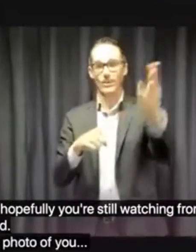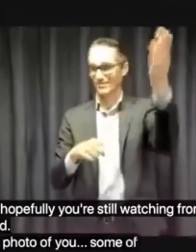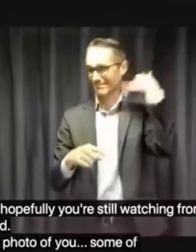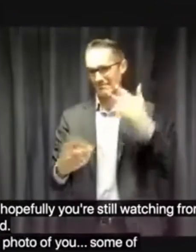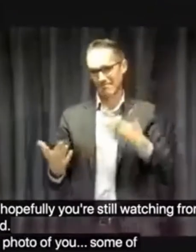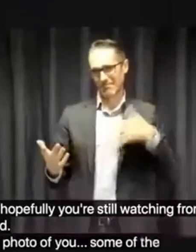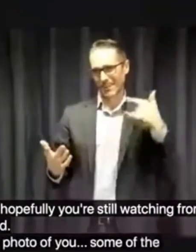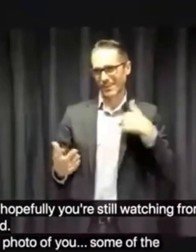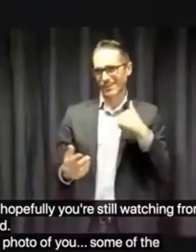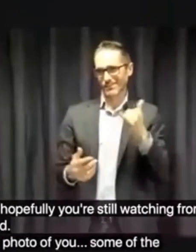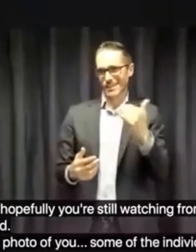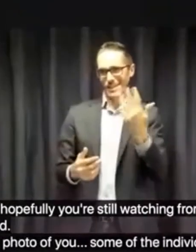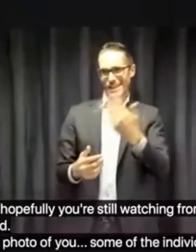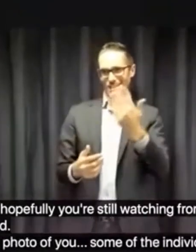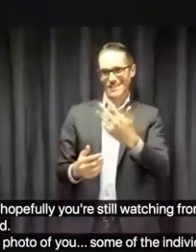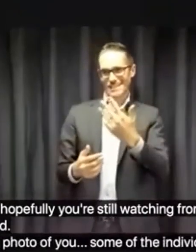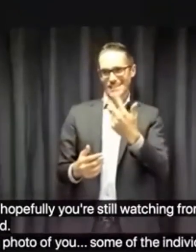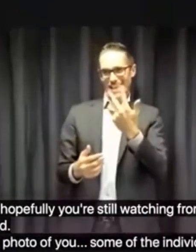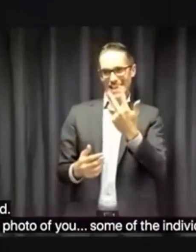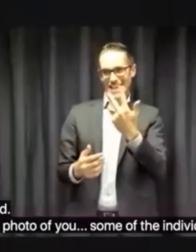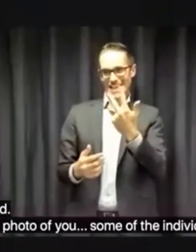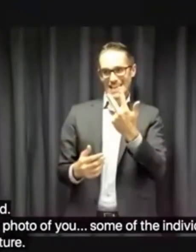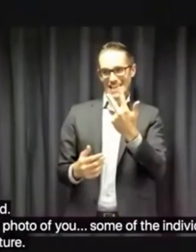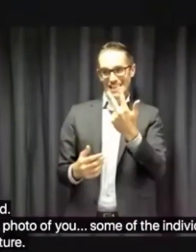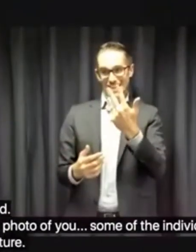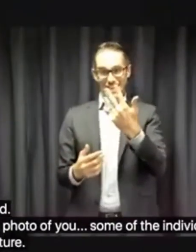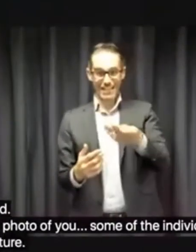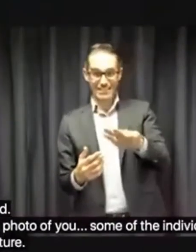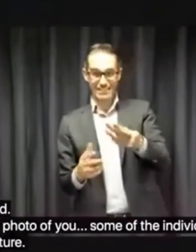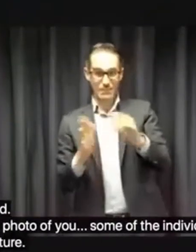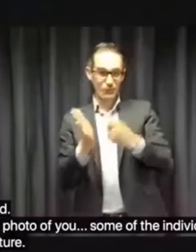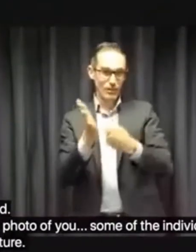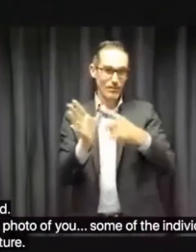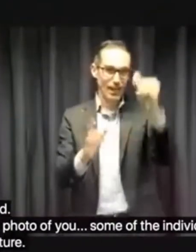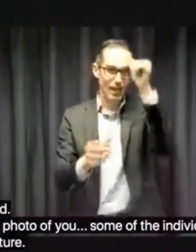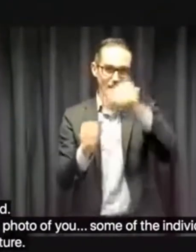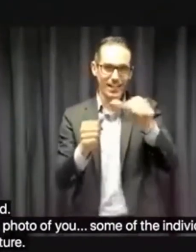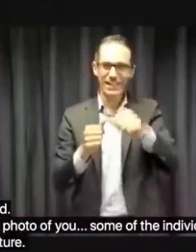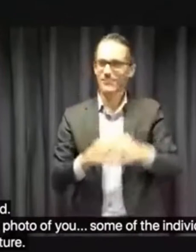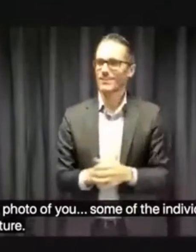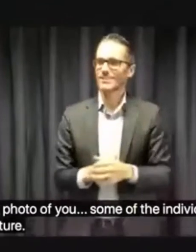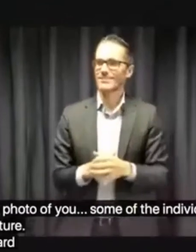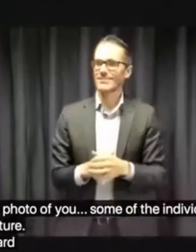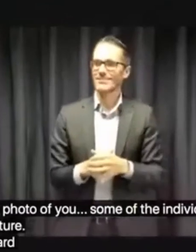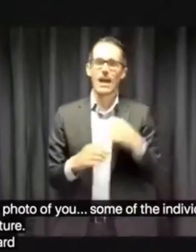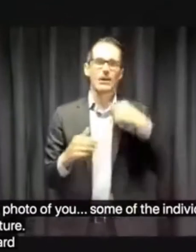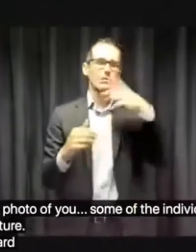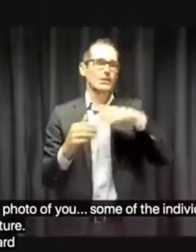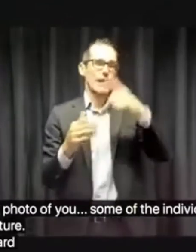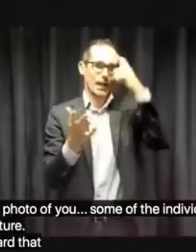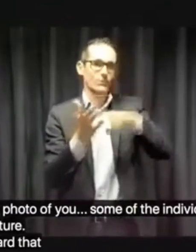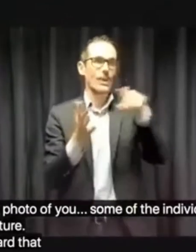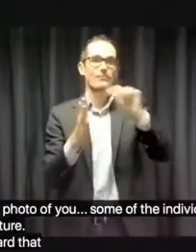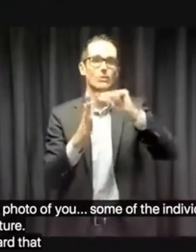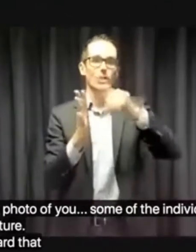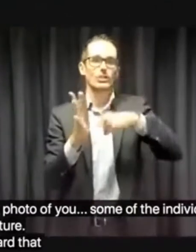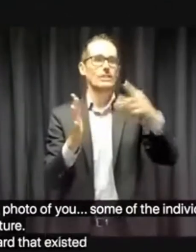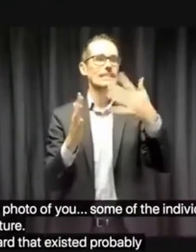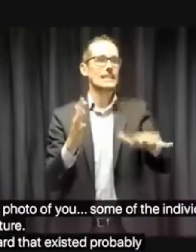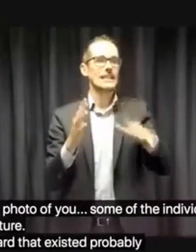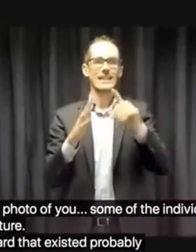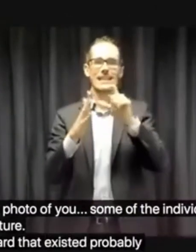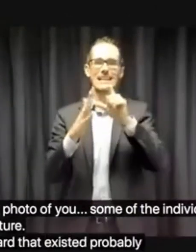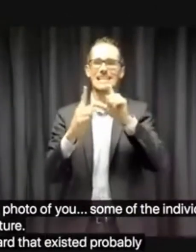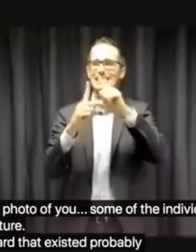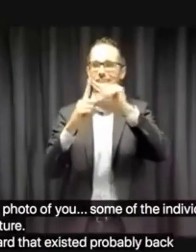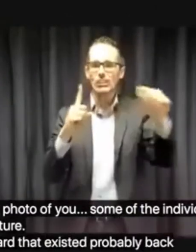Hutchins, the previous VCOG board that existed, I think, probably back in relatively large problem that has been in the night, but I wanted